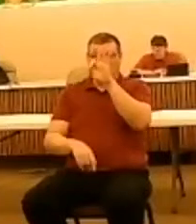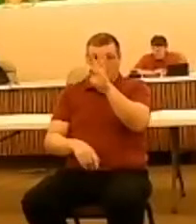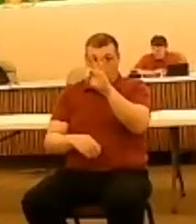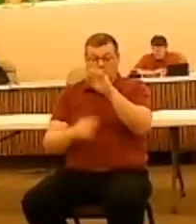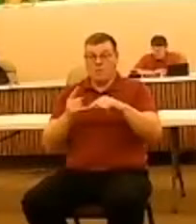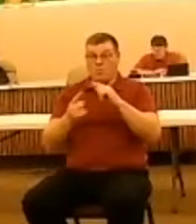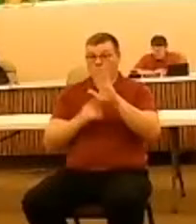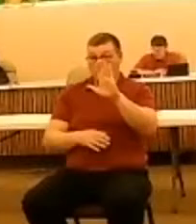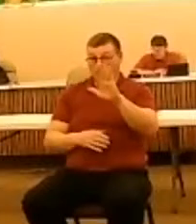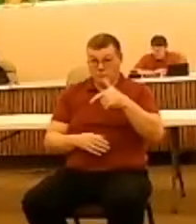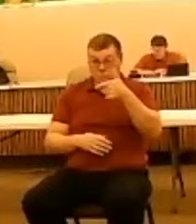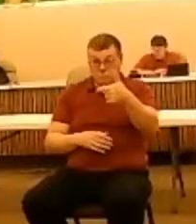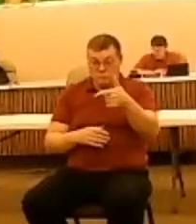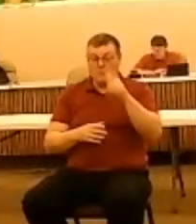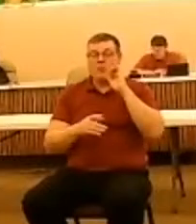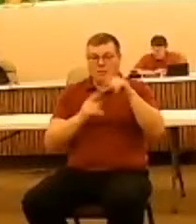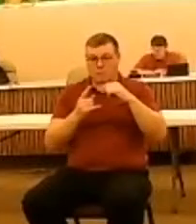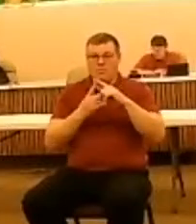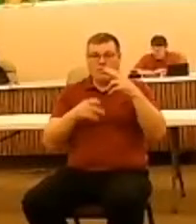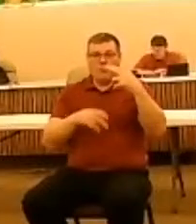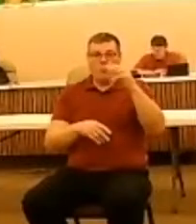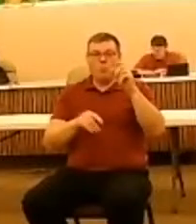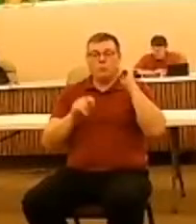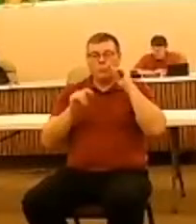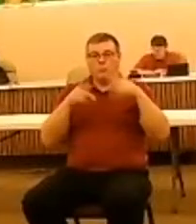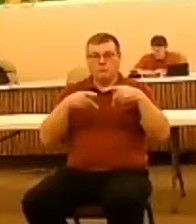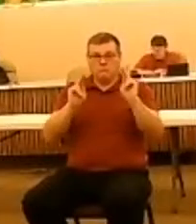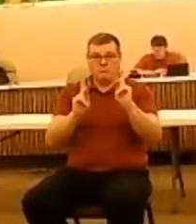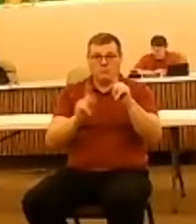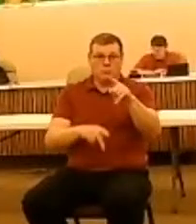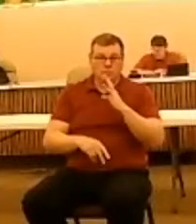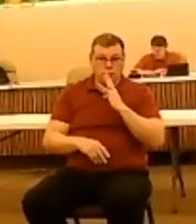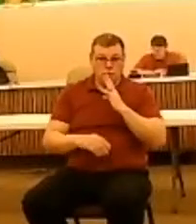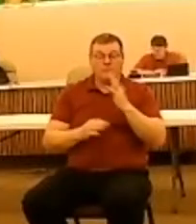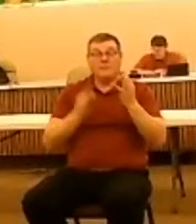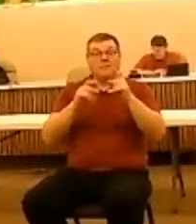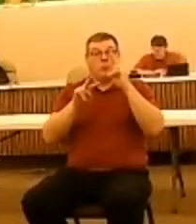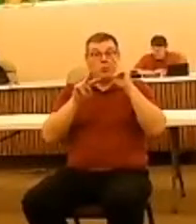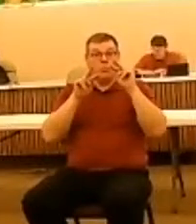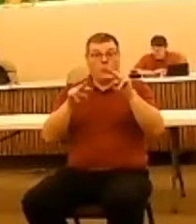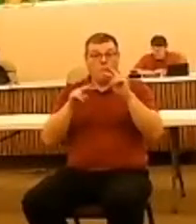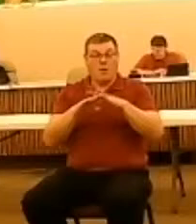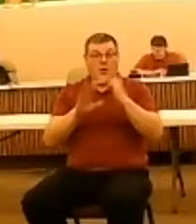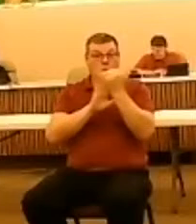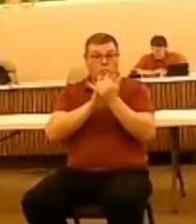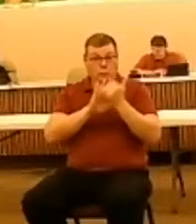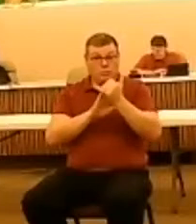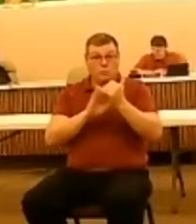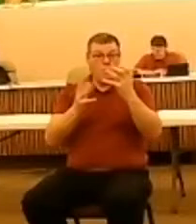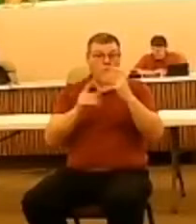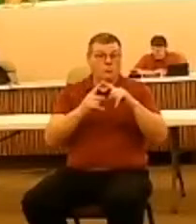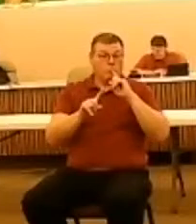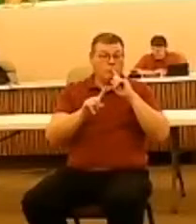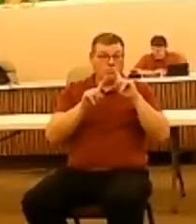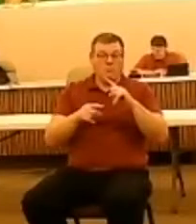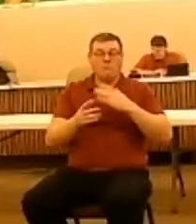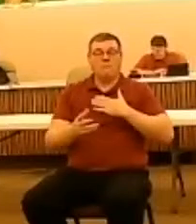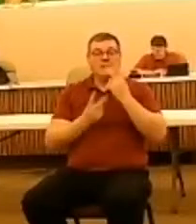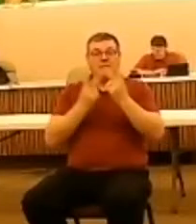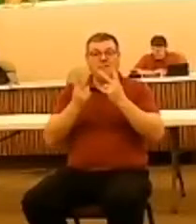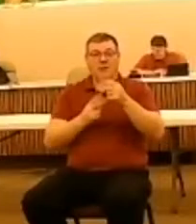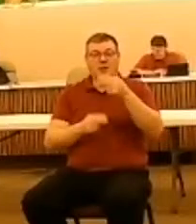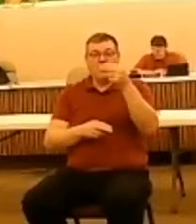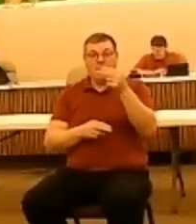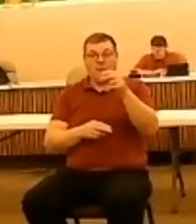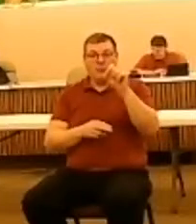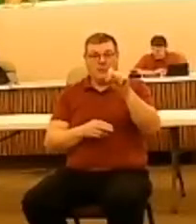your turn to speak, the meeting host will enable you to talk. If you are watching this meeting on YouTube and wish to respond, please visit